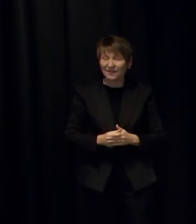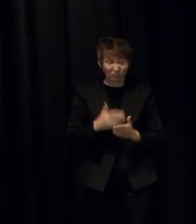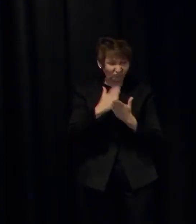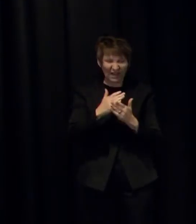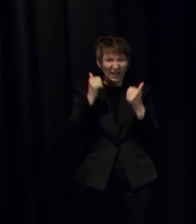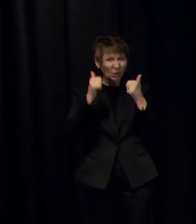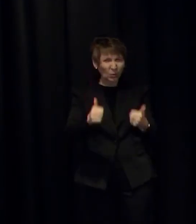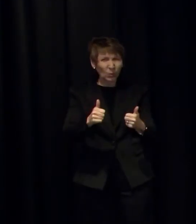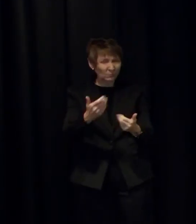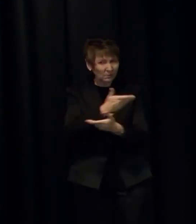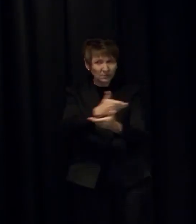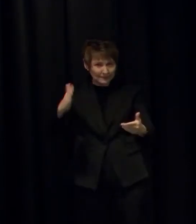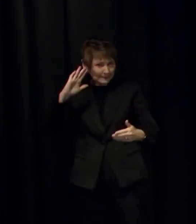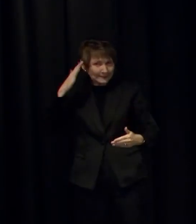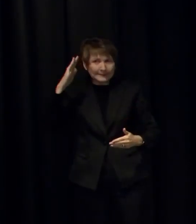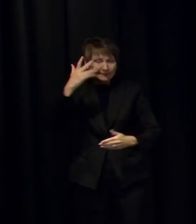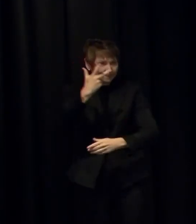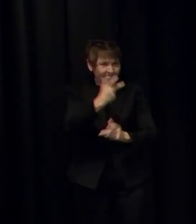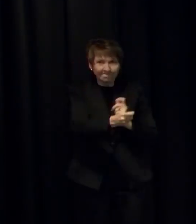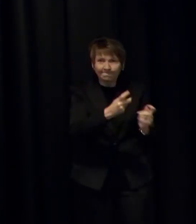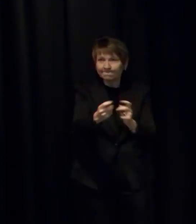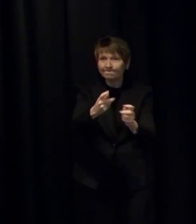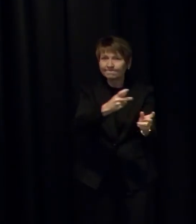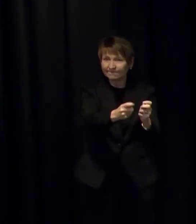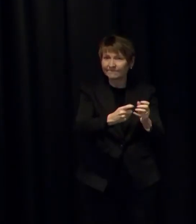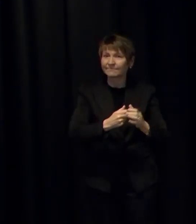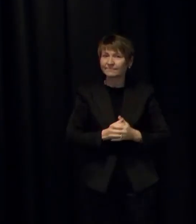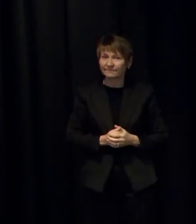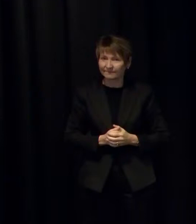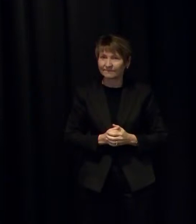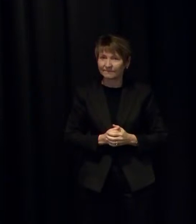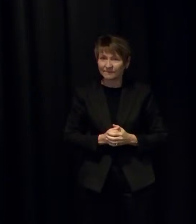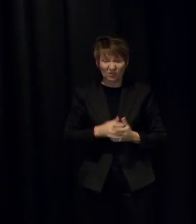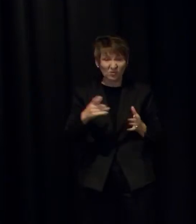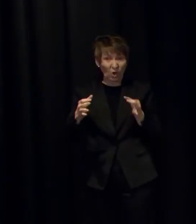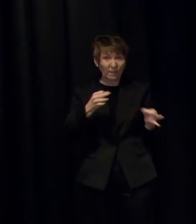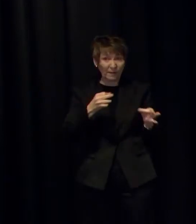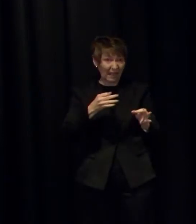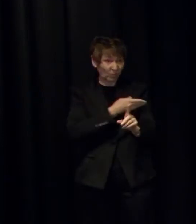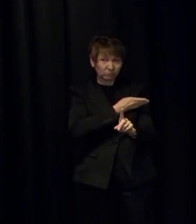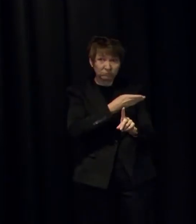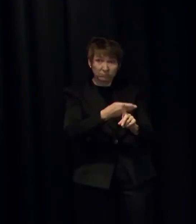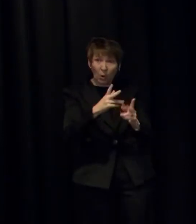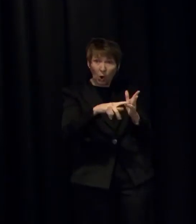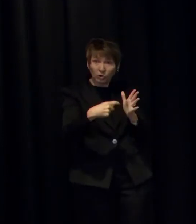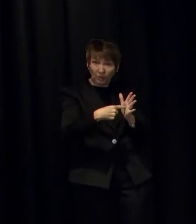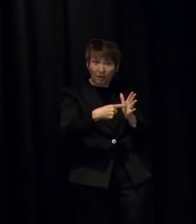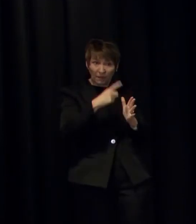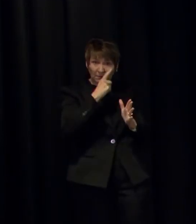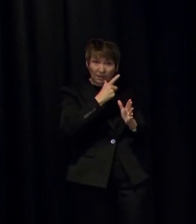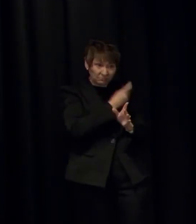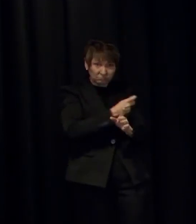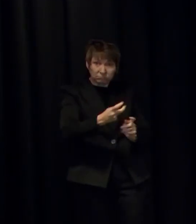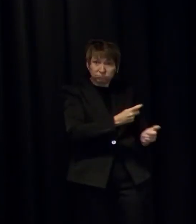there is just a little way to go, and we've got to finish it off. But I'm absolutely certain Victorians will do that. I know there's only 10 days difference